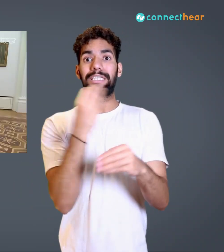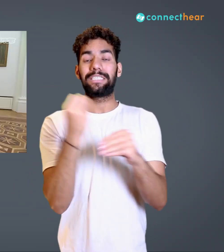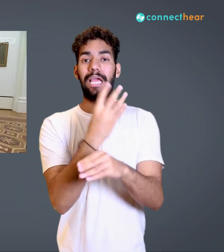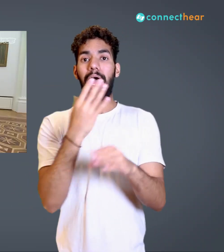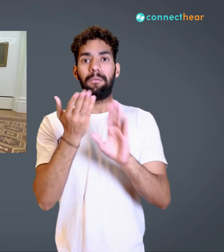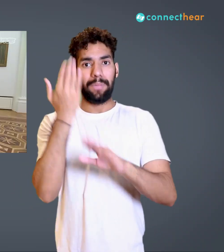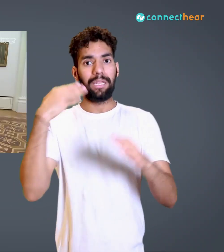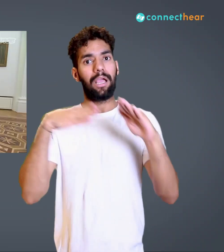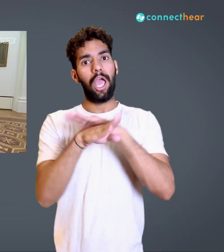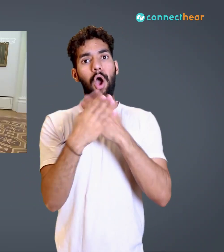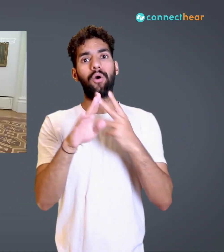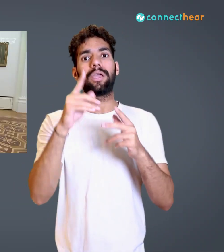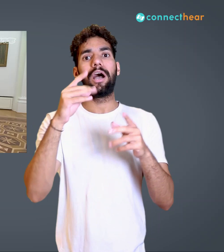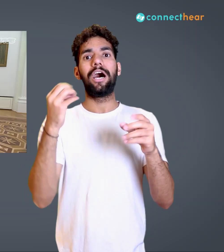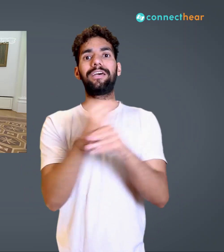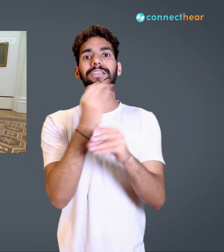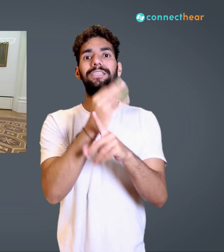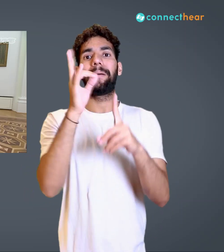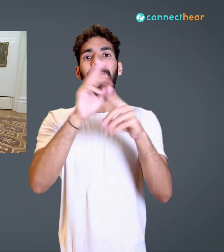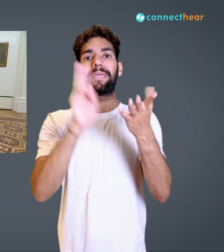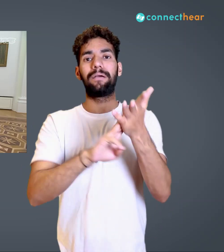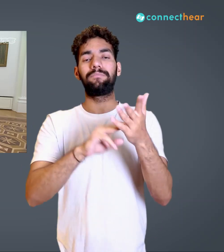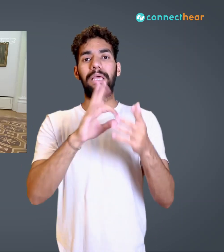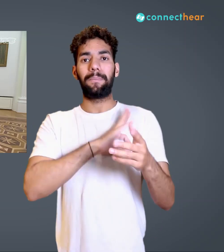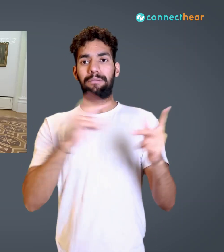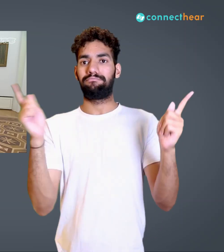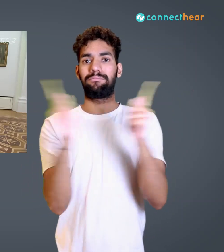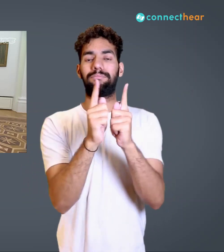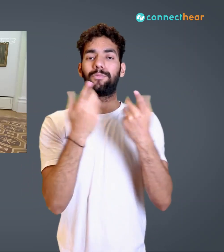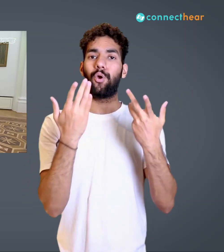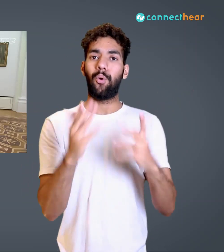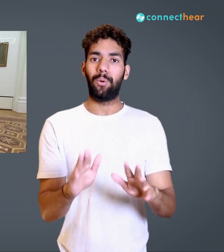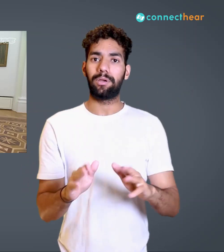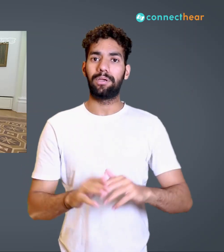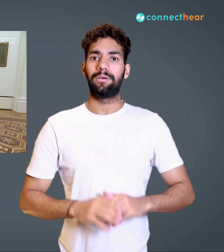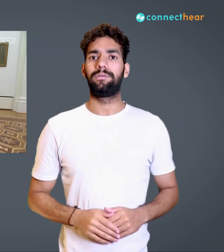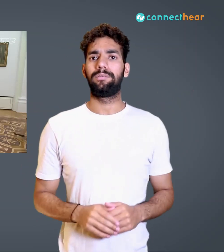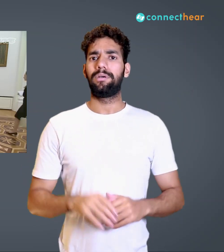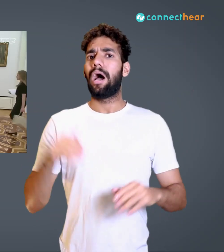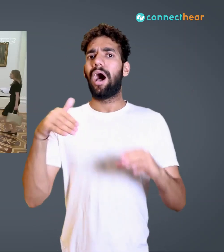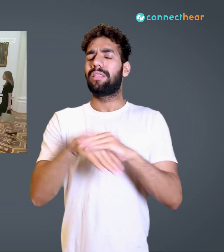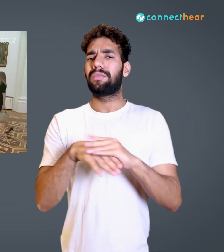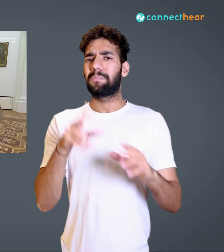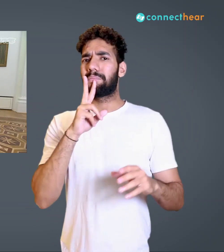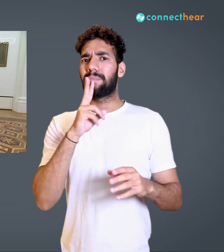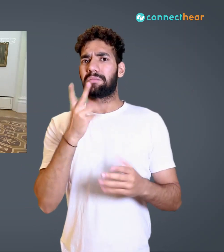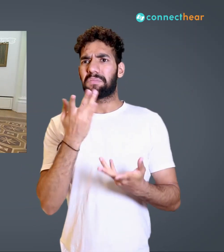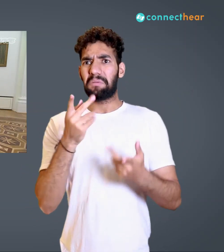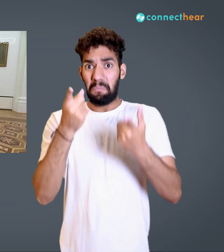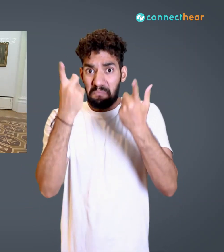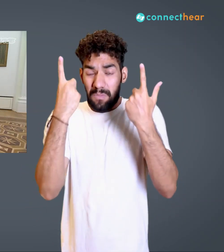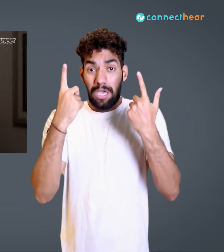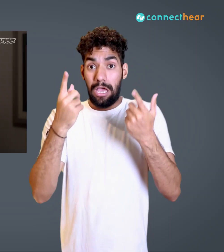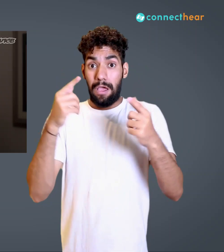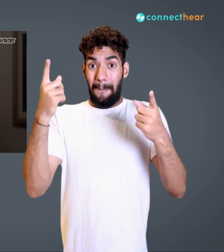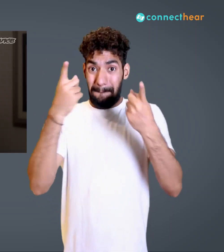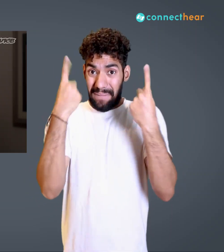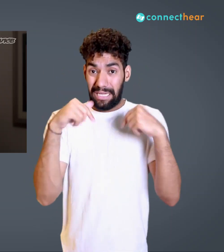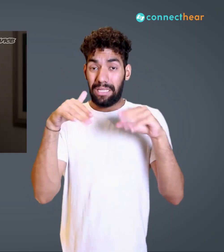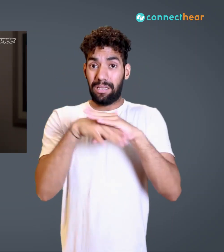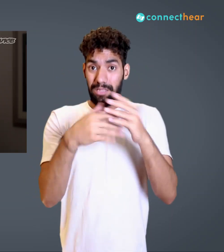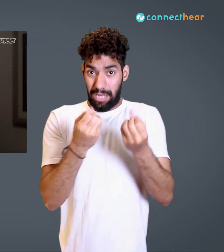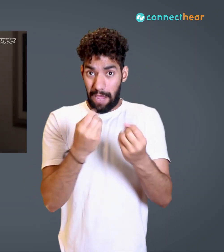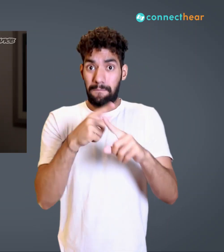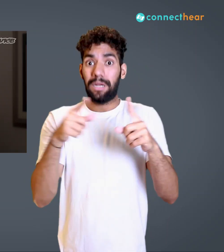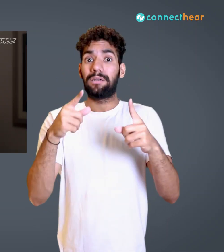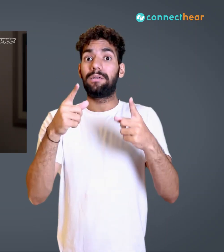visiting Russian President Vladimir Putin the very day he invaded Ukraine. What was Putin like that day? You got a front row